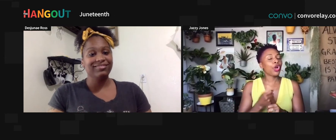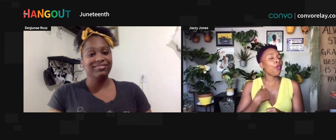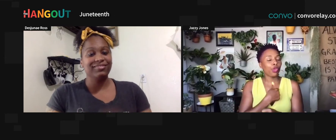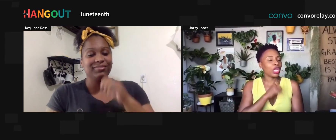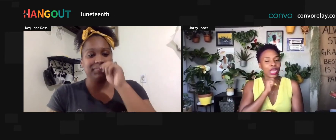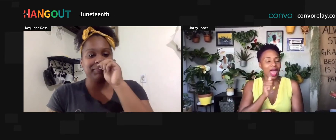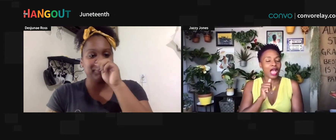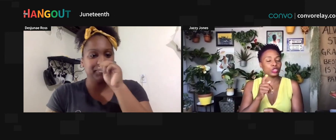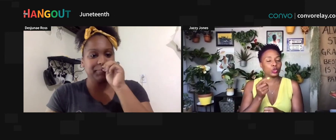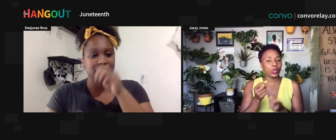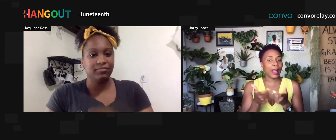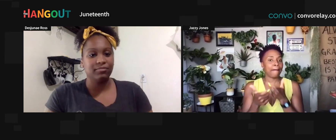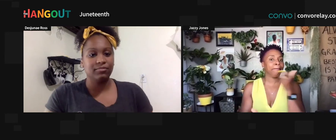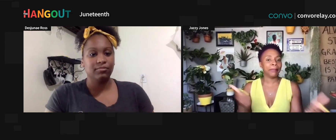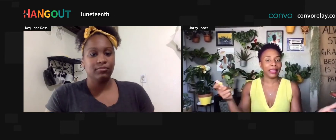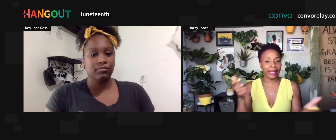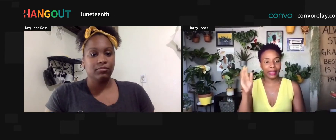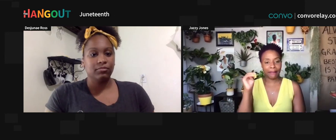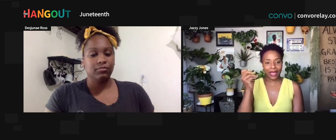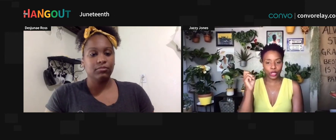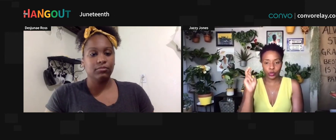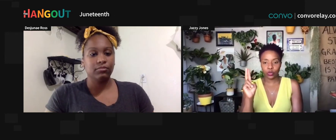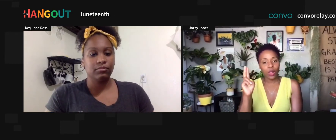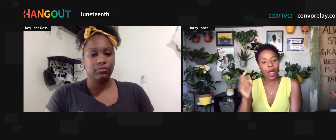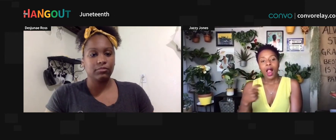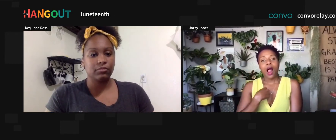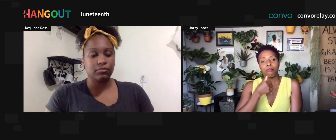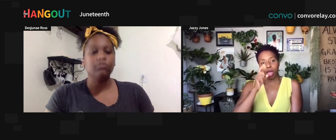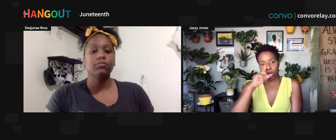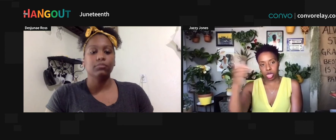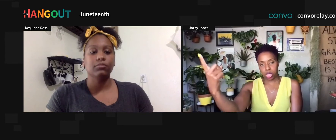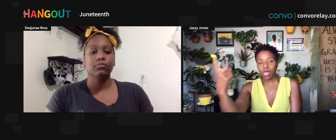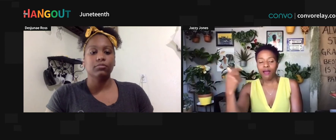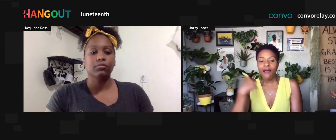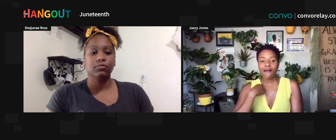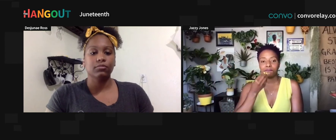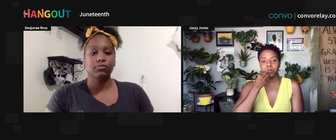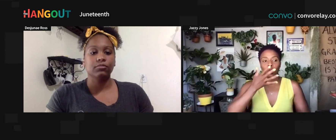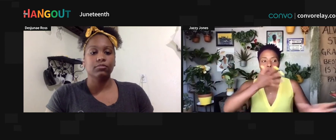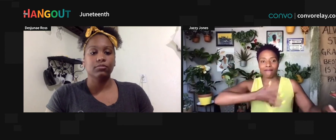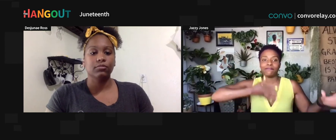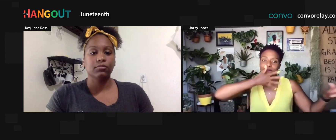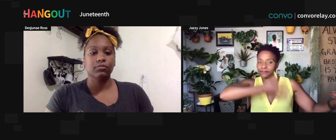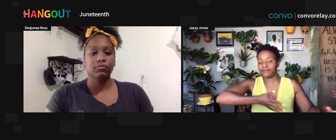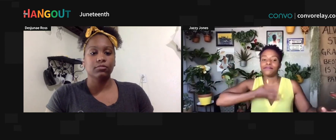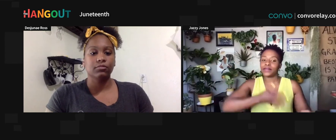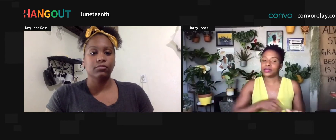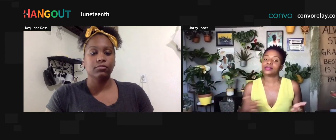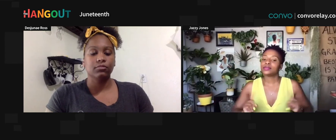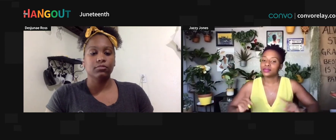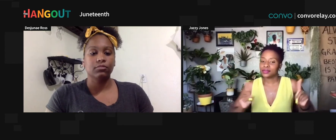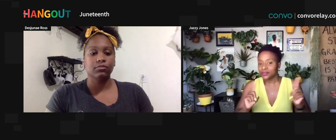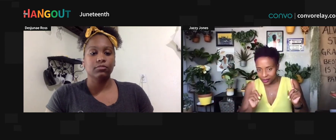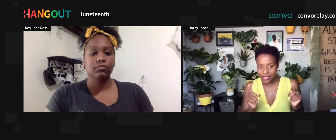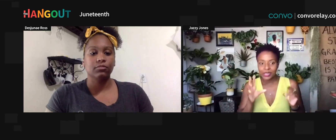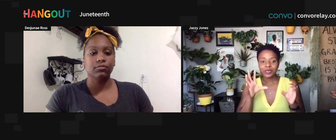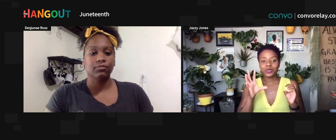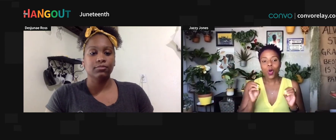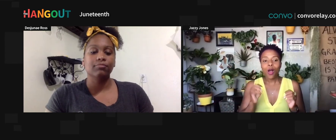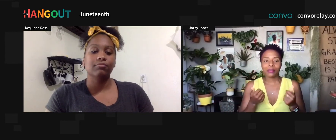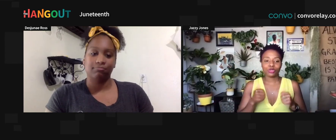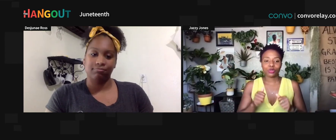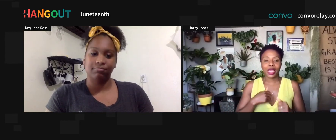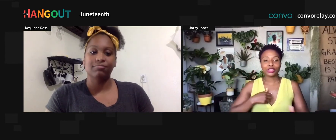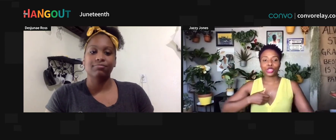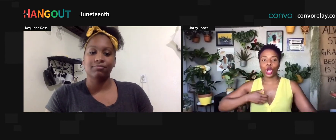way out. Now, this year, we're not going to go too big, and unfortunately, we